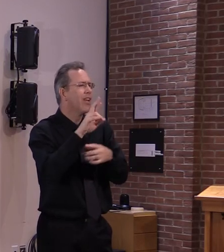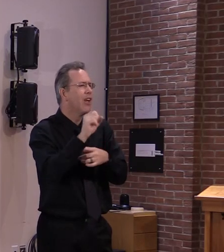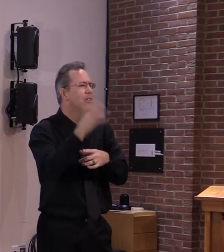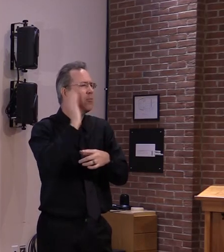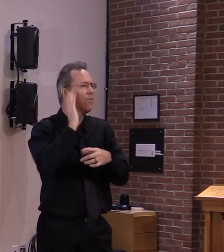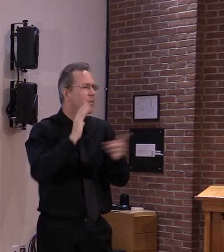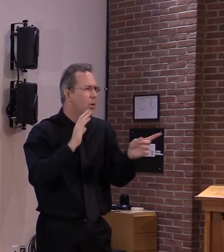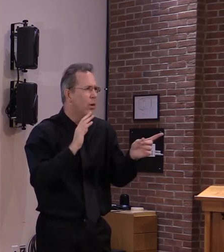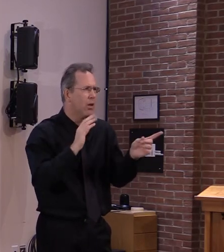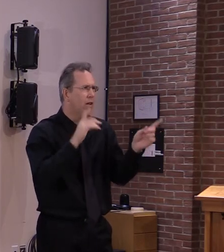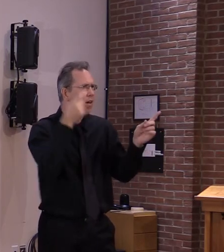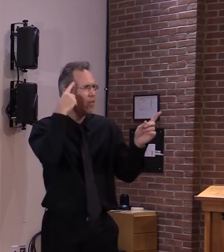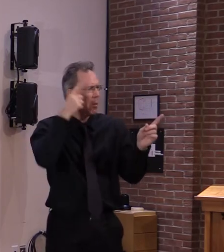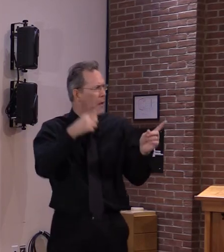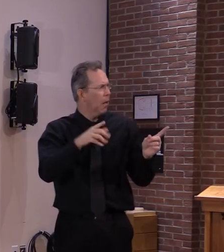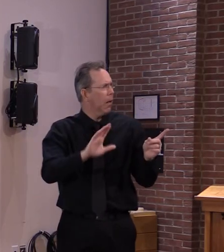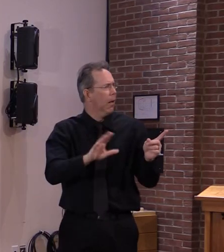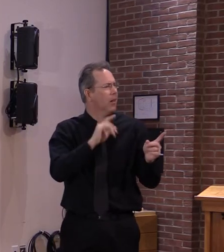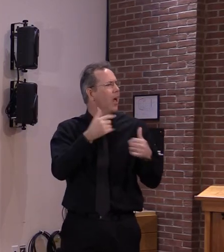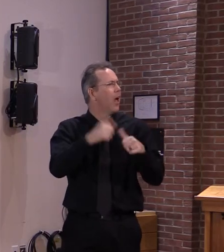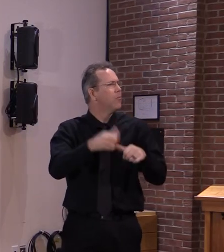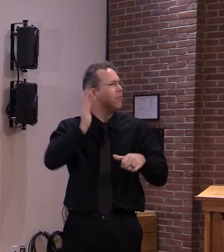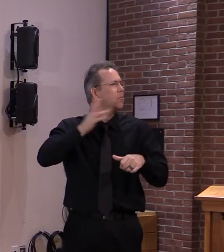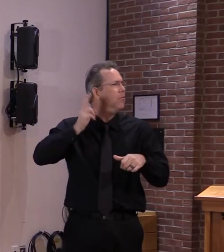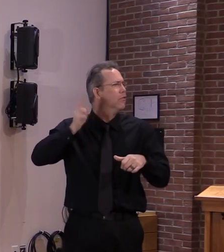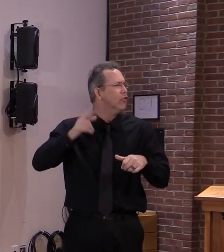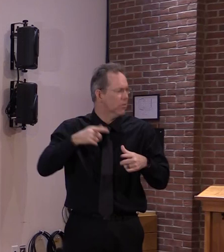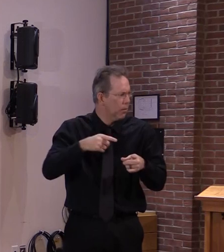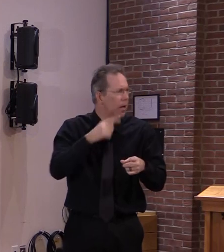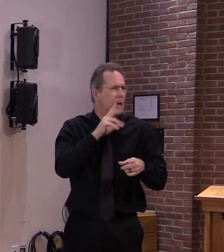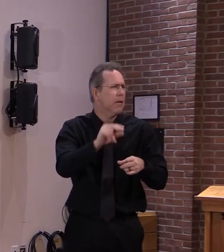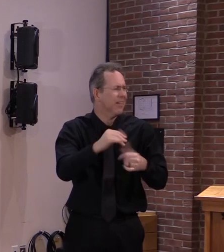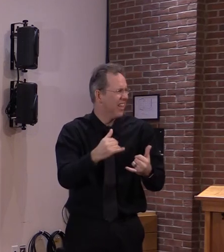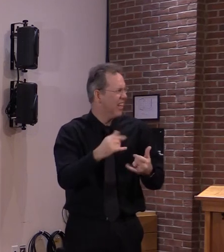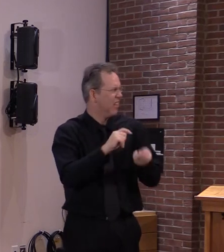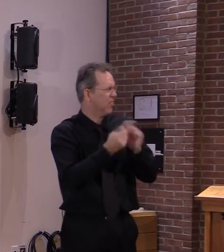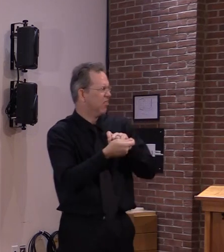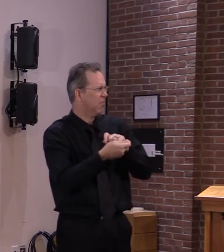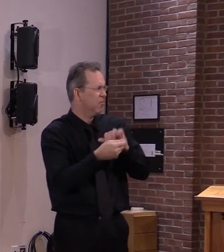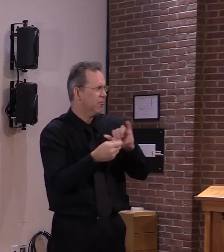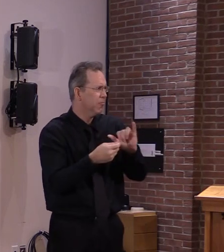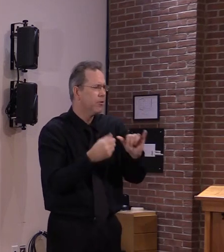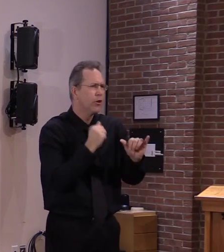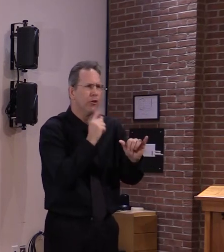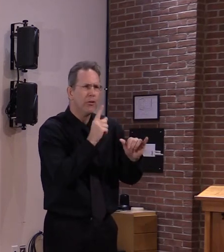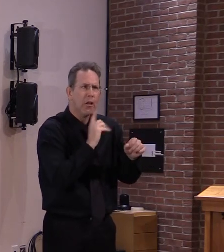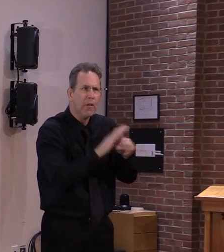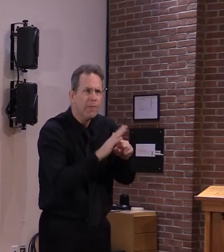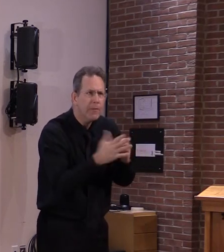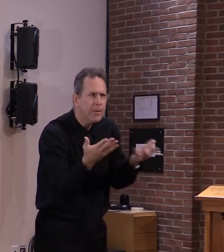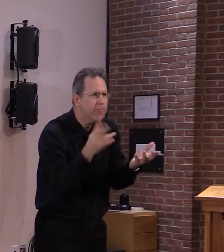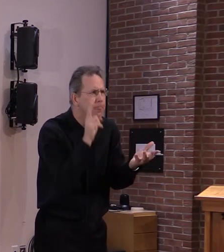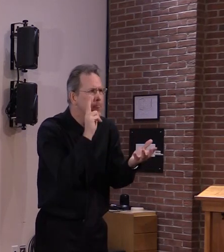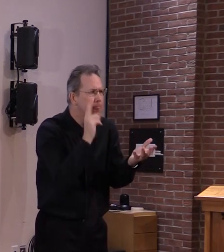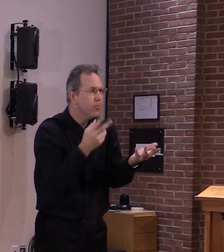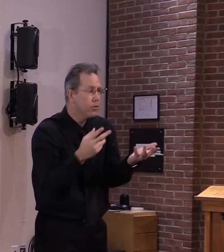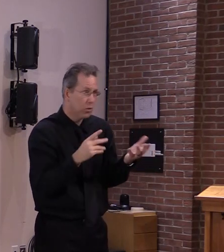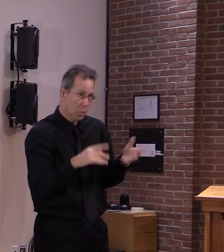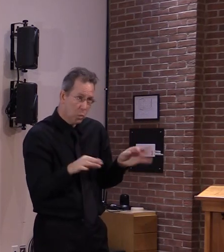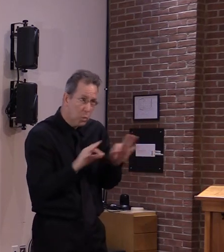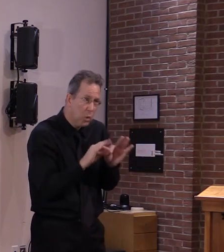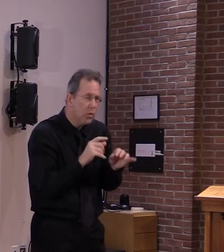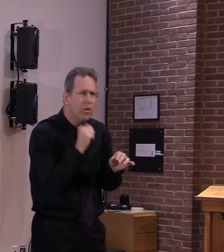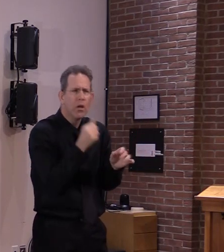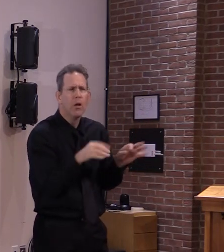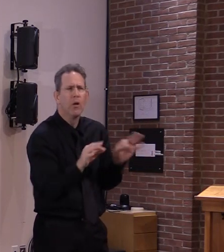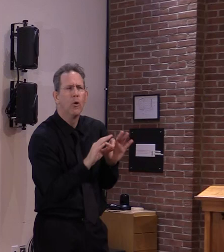insufficient data to recommend for or against the use of this drug, which was thought indicated for preventing outpatients with mild